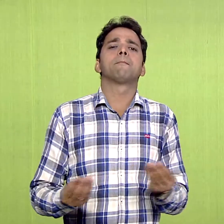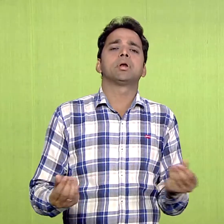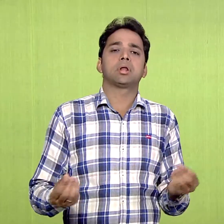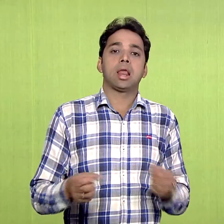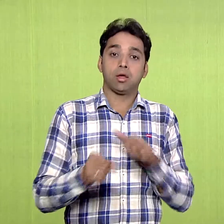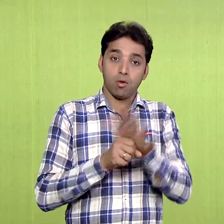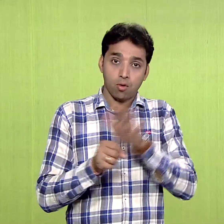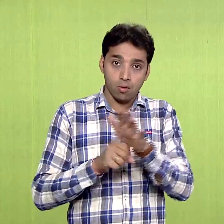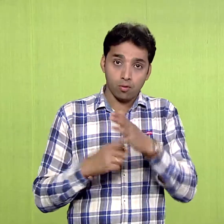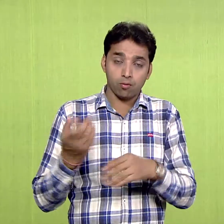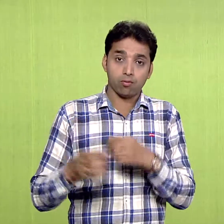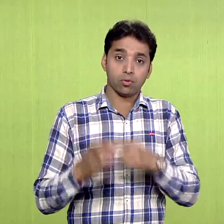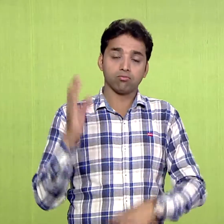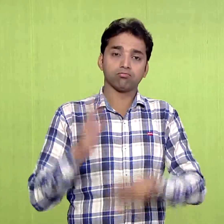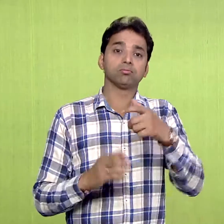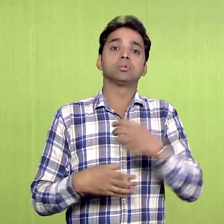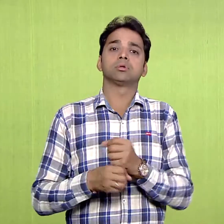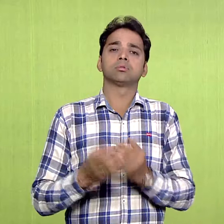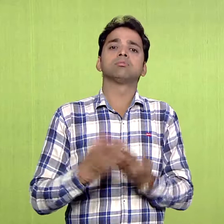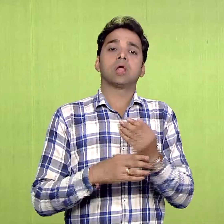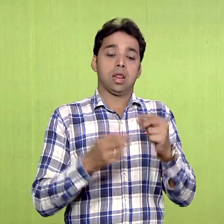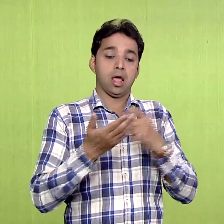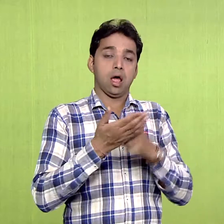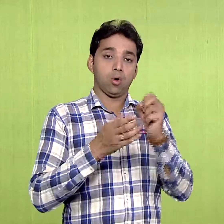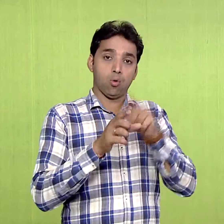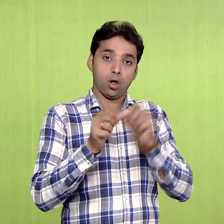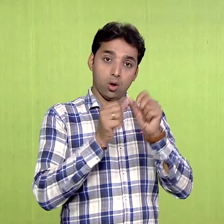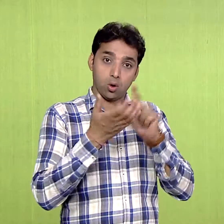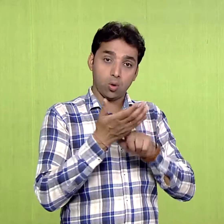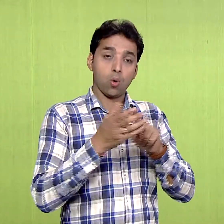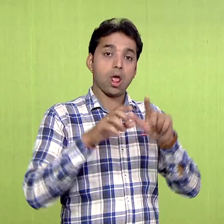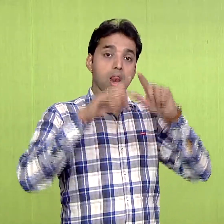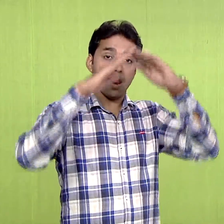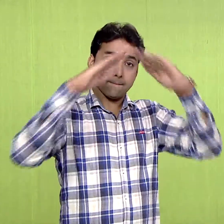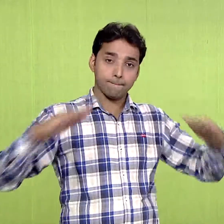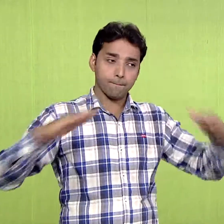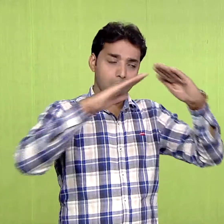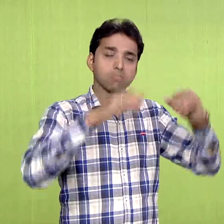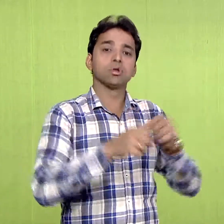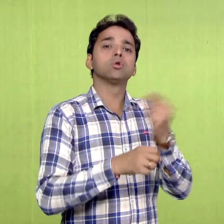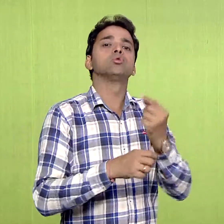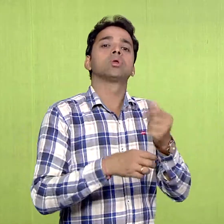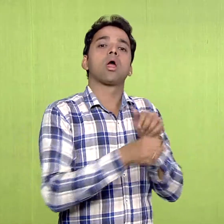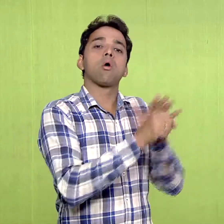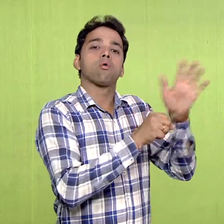of royal palaces, which have been completely destroyed over